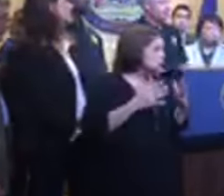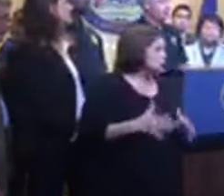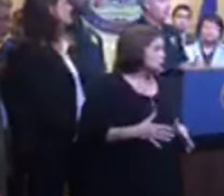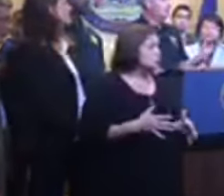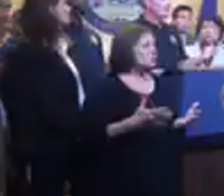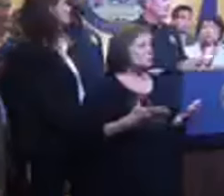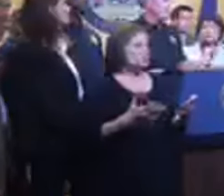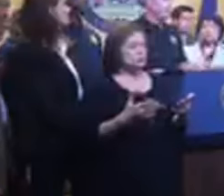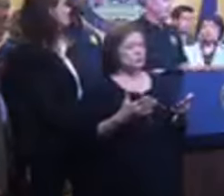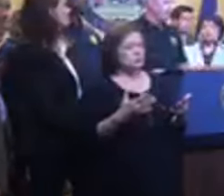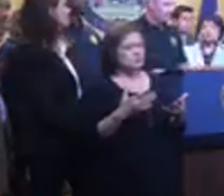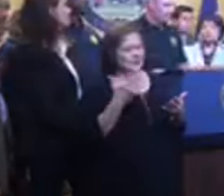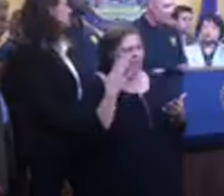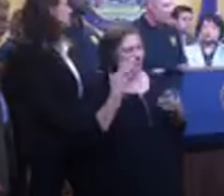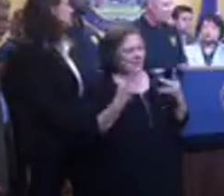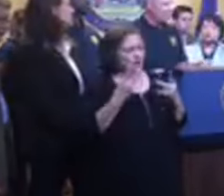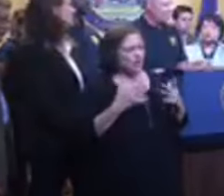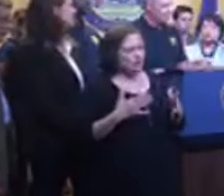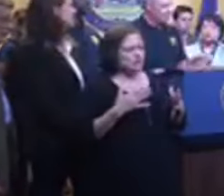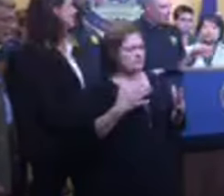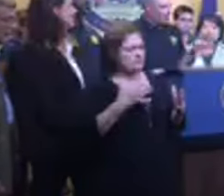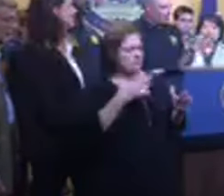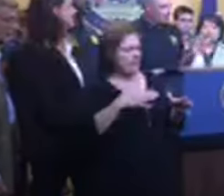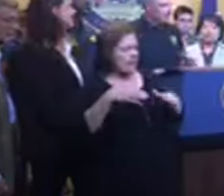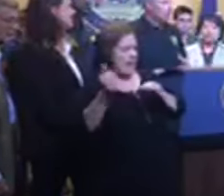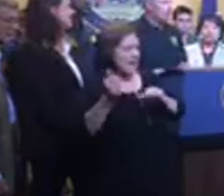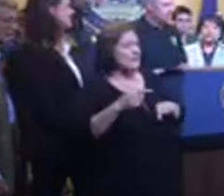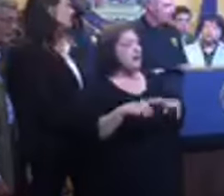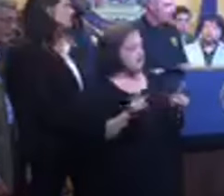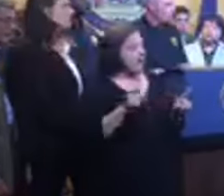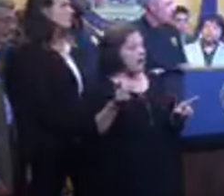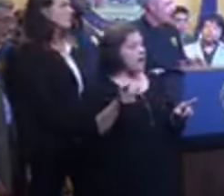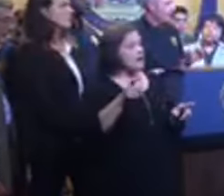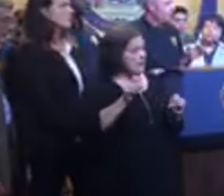Obviously, visitors probably leave at some point, unfortunately for us. But